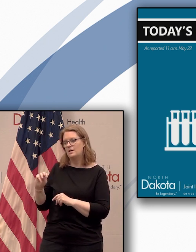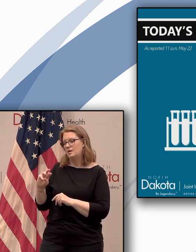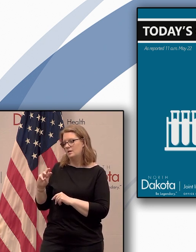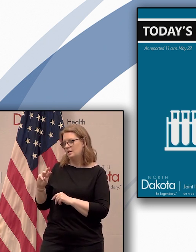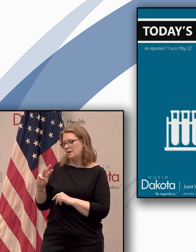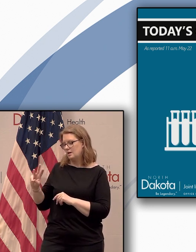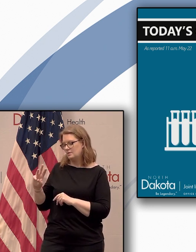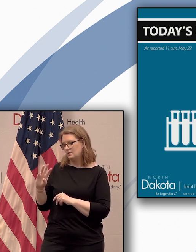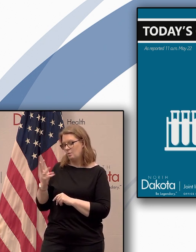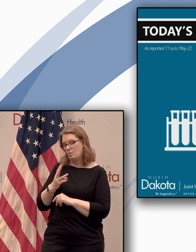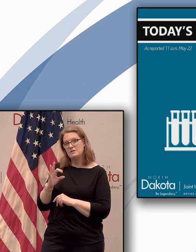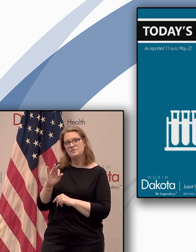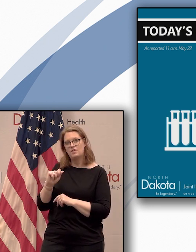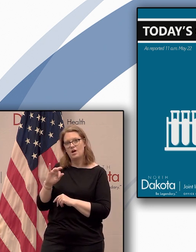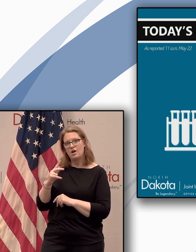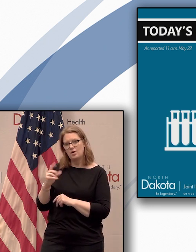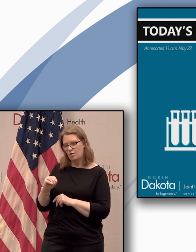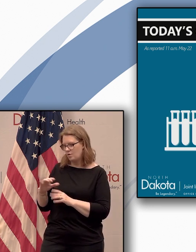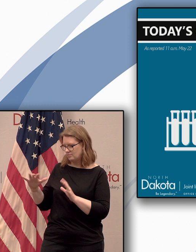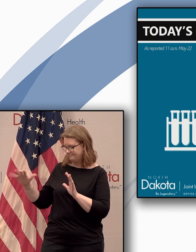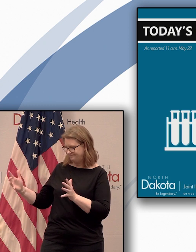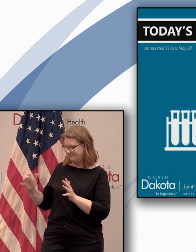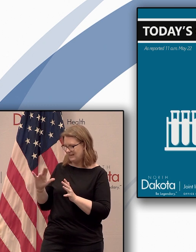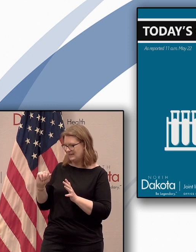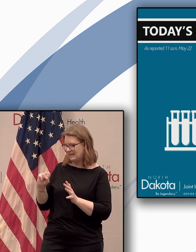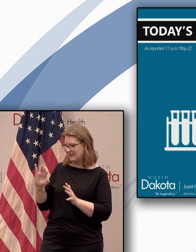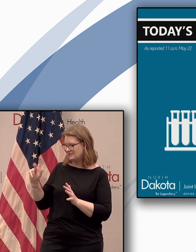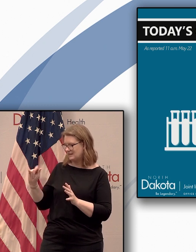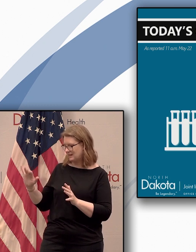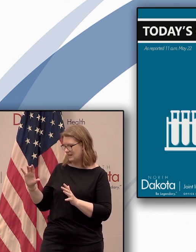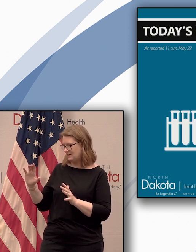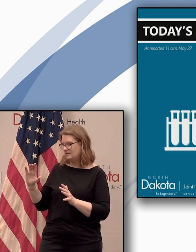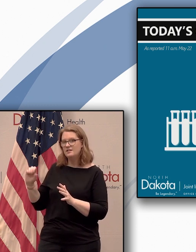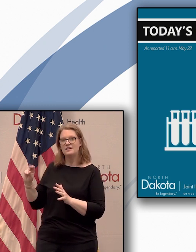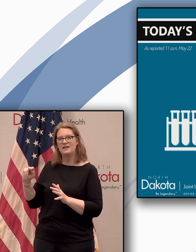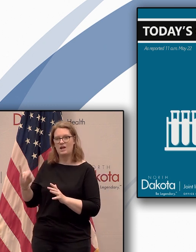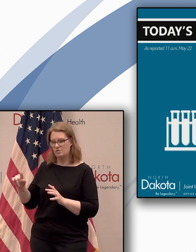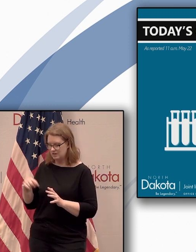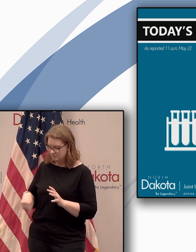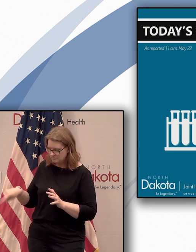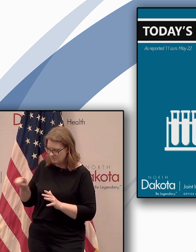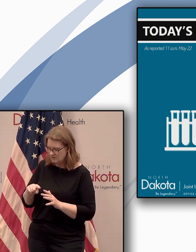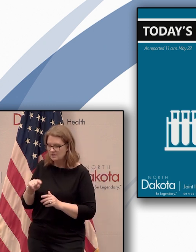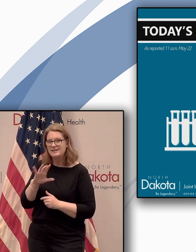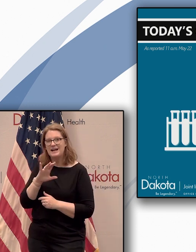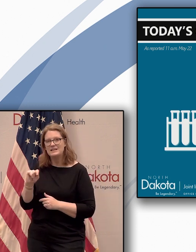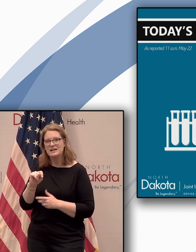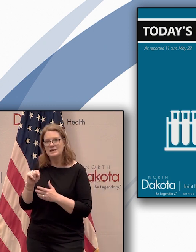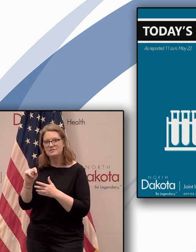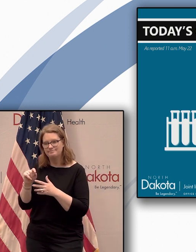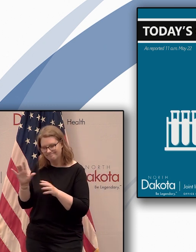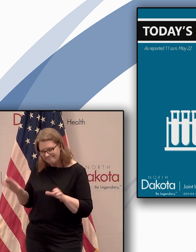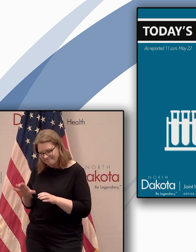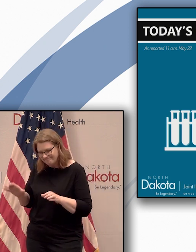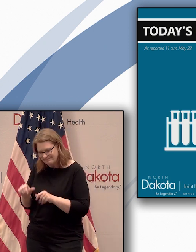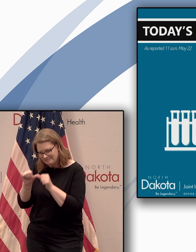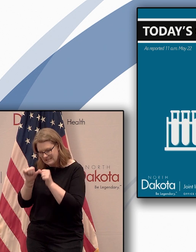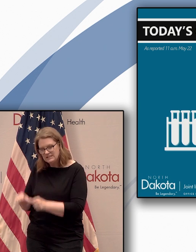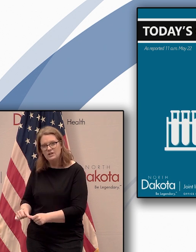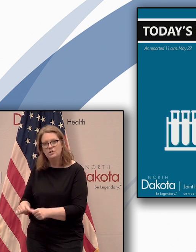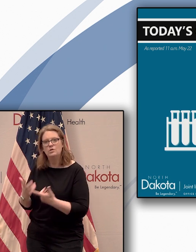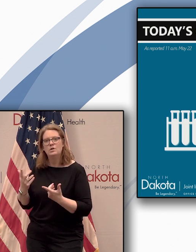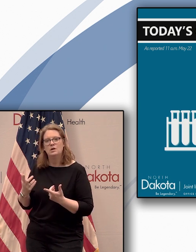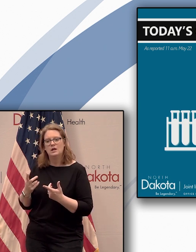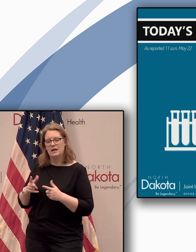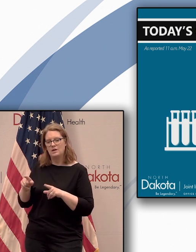Clay County to make sure that things are going well. Contact tracing efforts are going to continue through the weekend. There's going to be some testing efforts